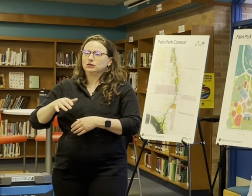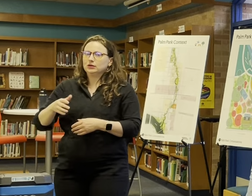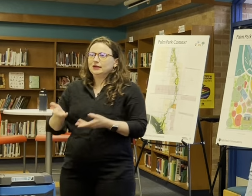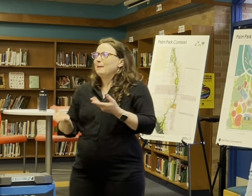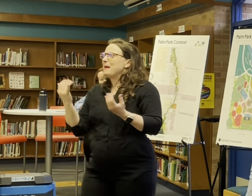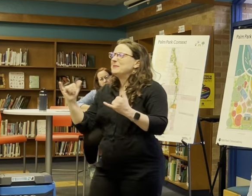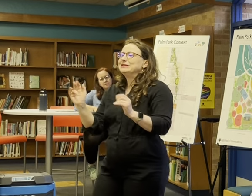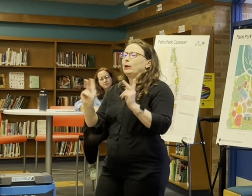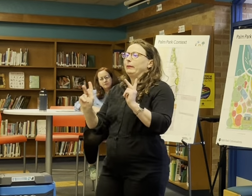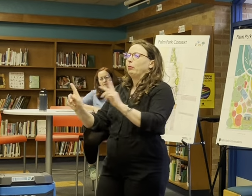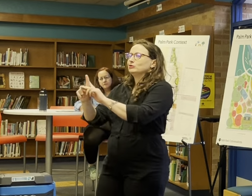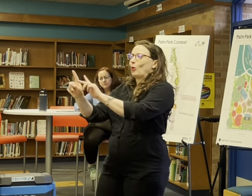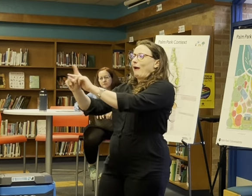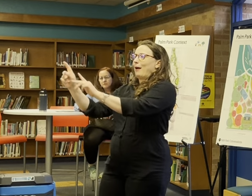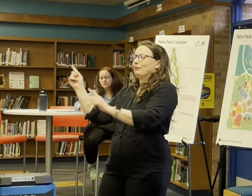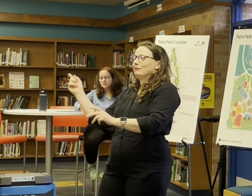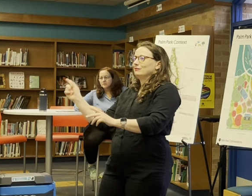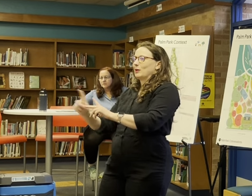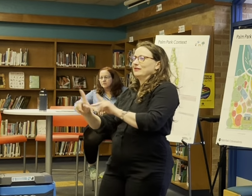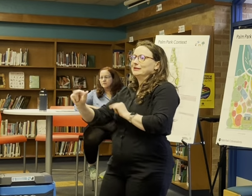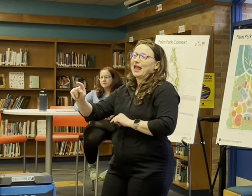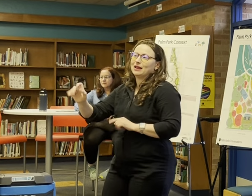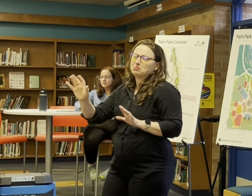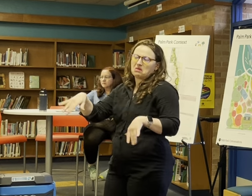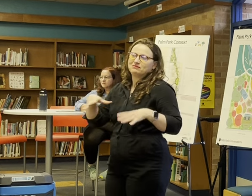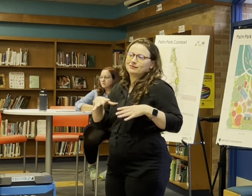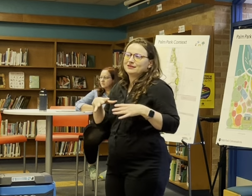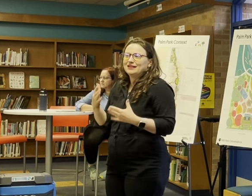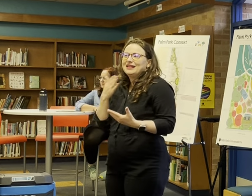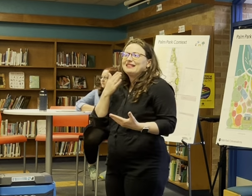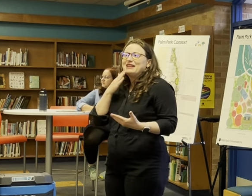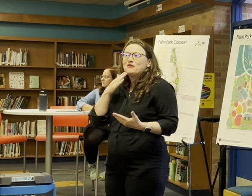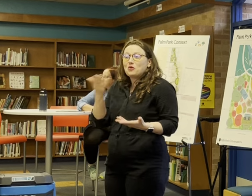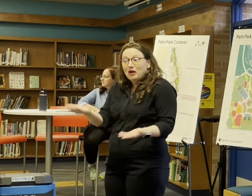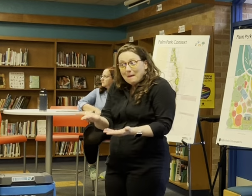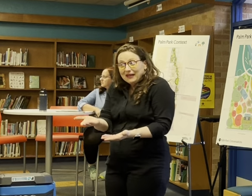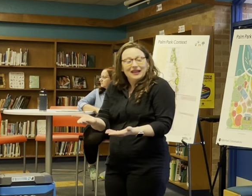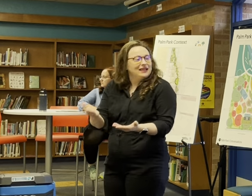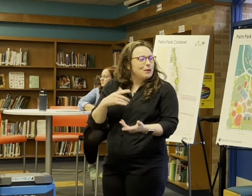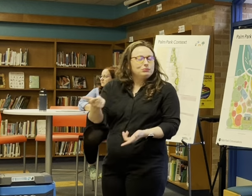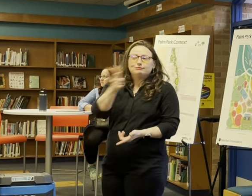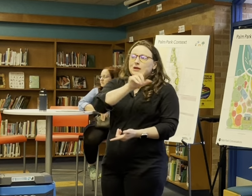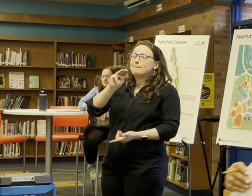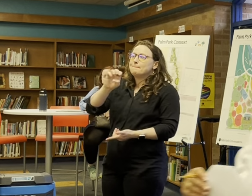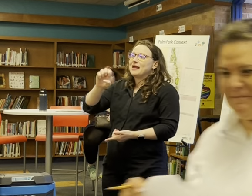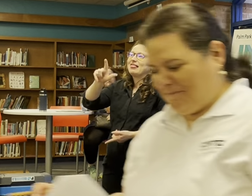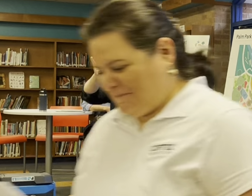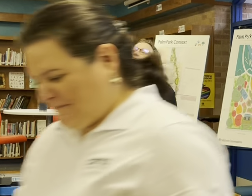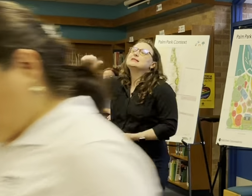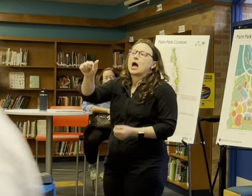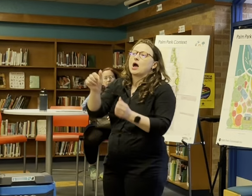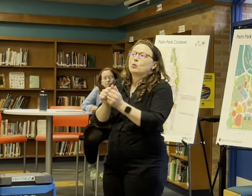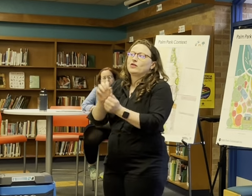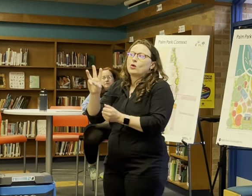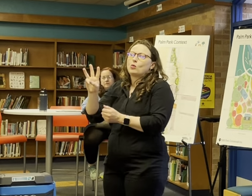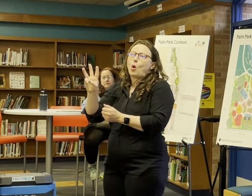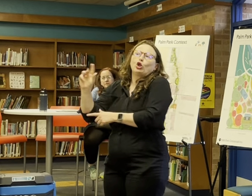will be some people coming in as we go. But thank you again for being here, and I'll turn it over to Melissa with Waterloo Greenway. Thank you,